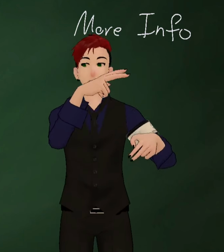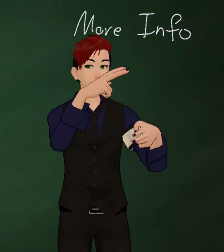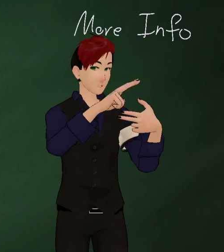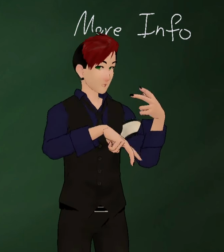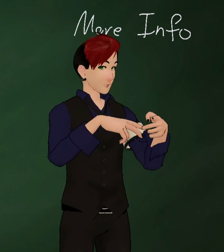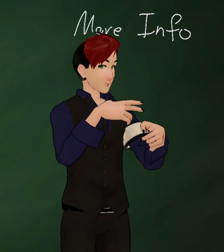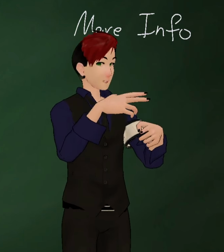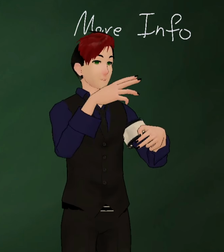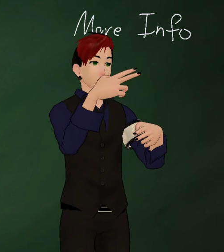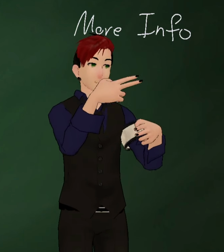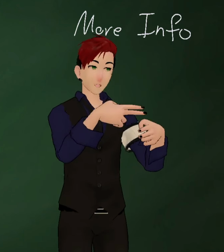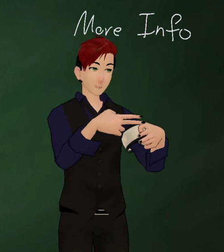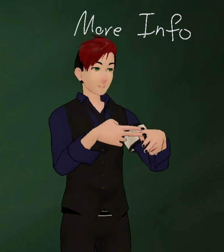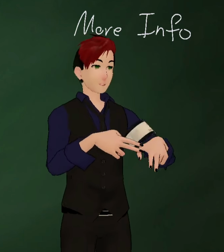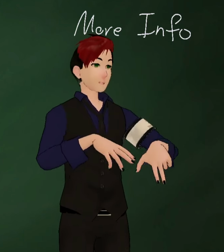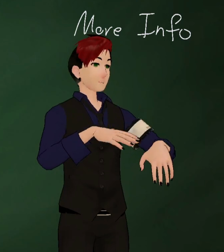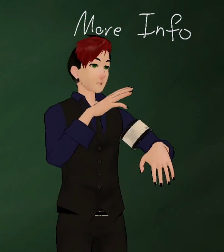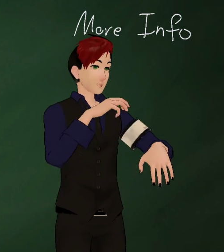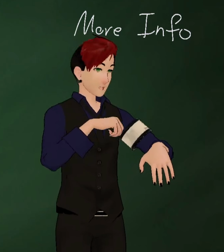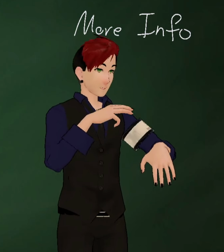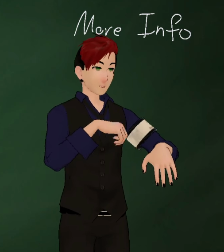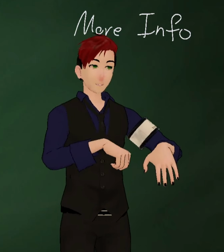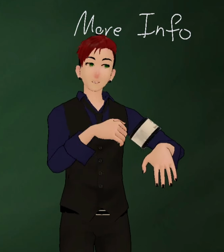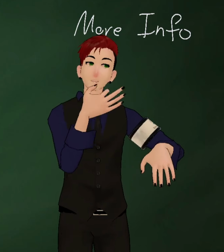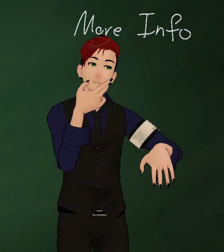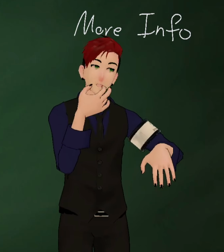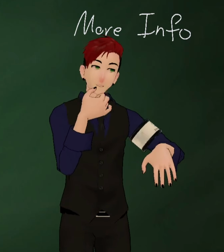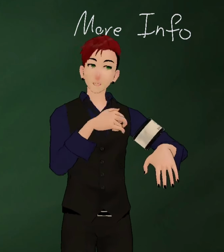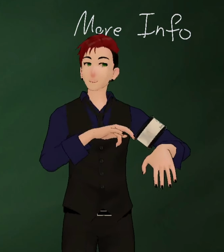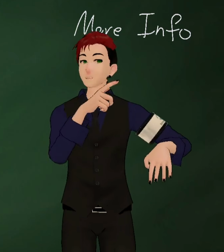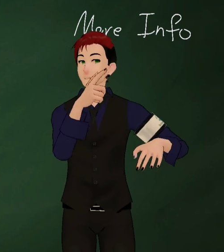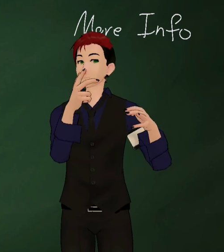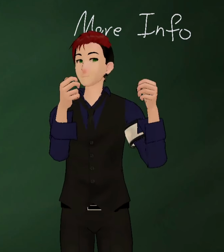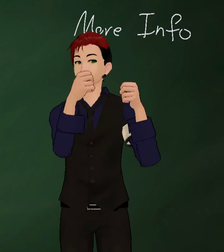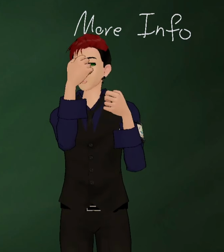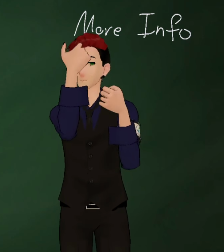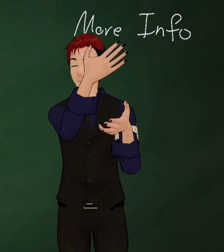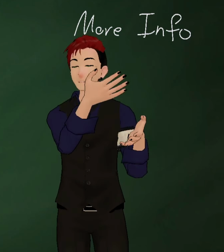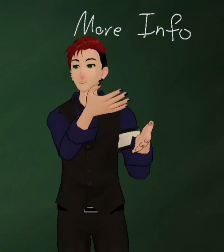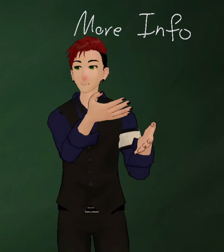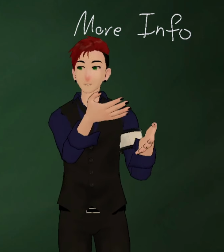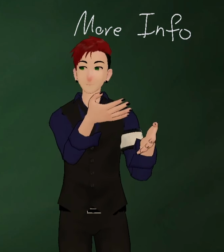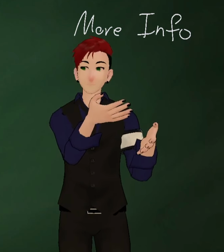me what kind of pets, what their names are, how old they are, what color. I want more information.